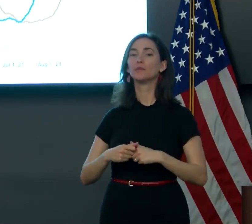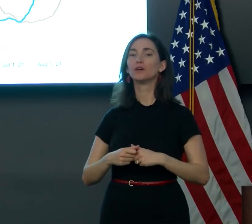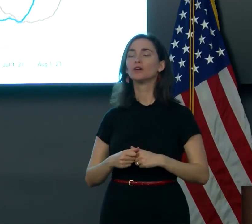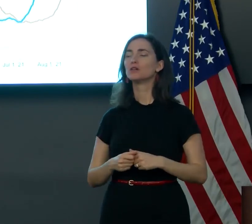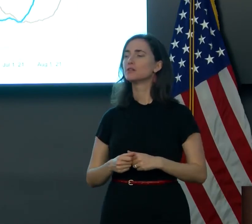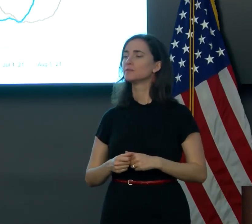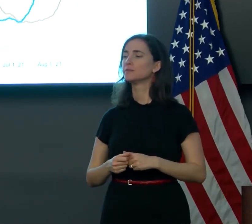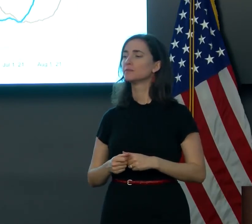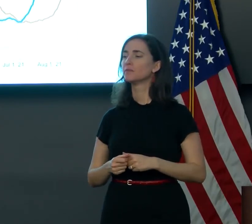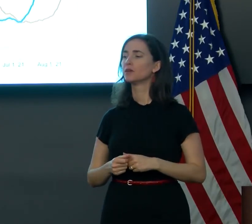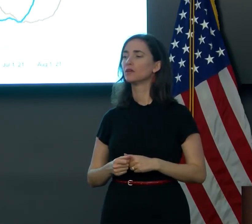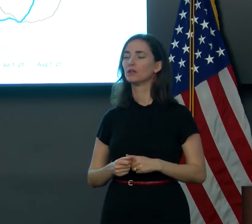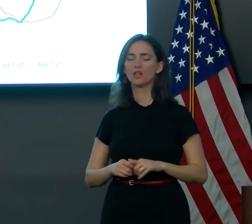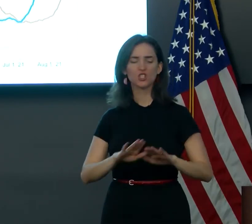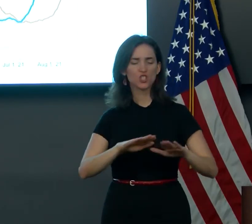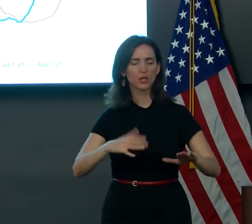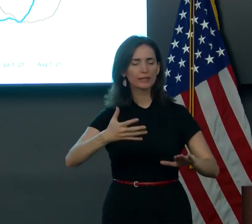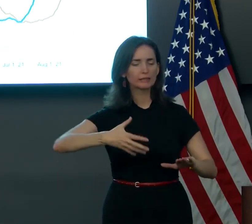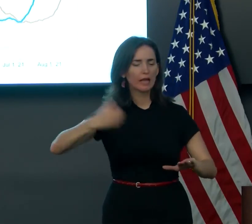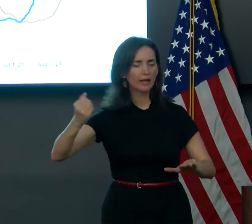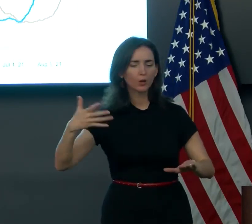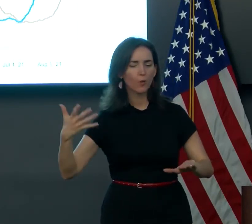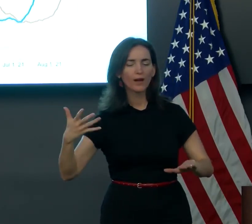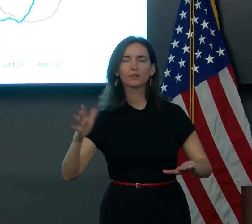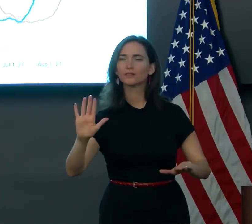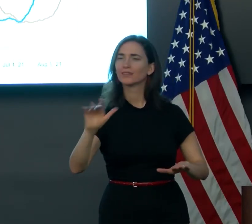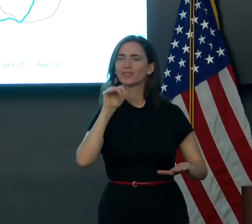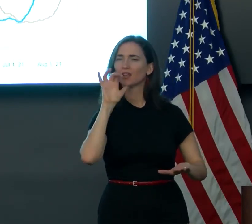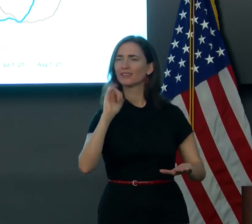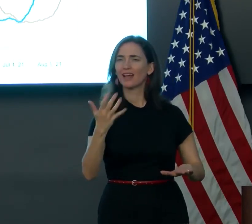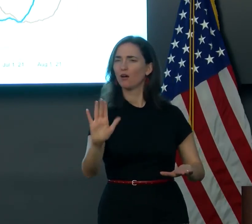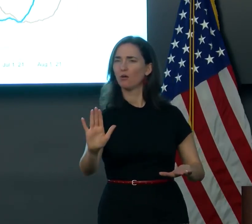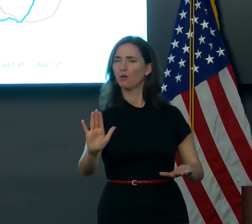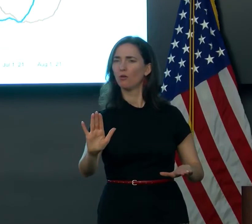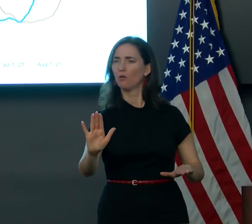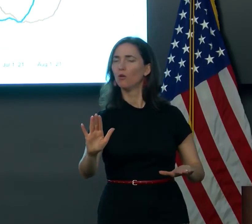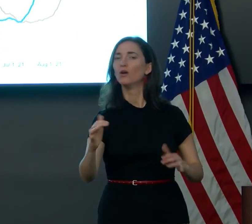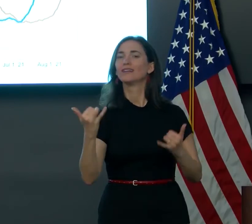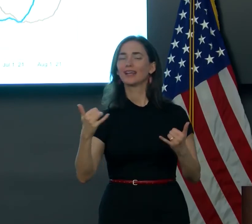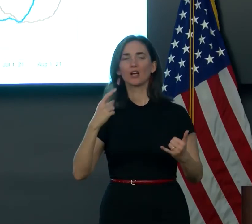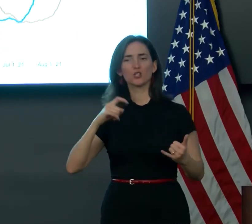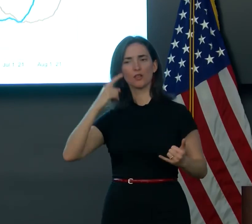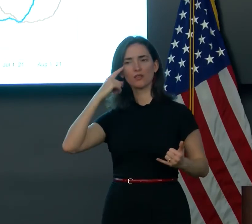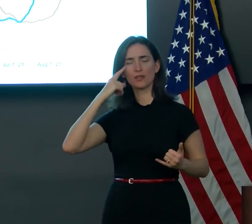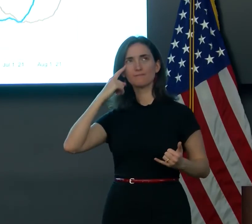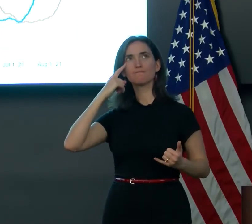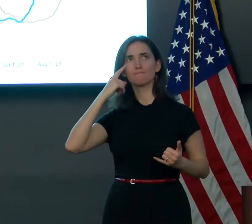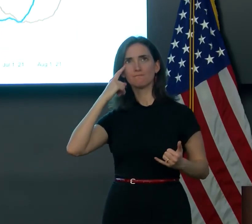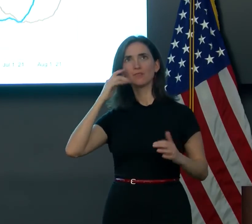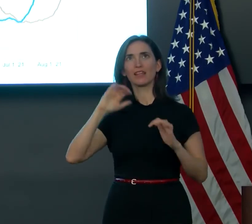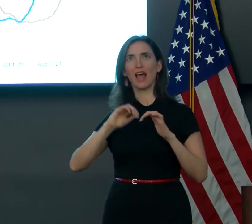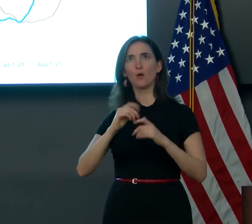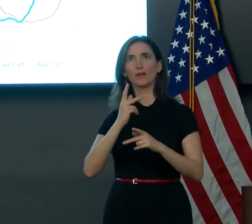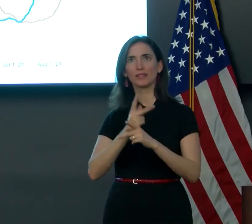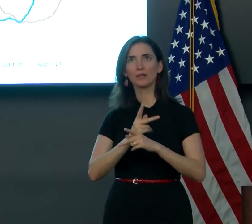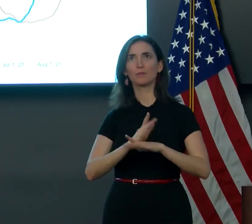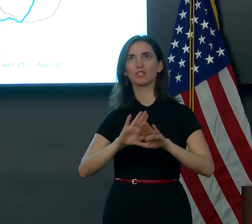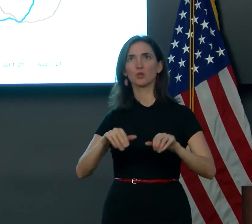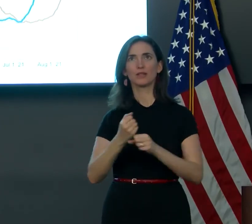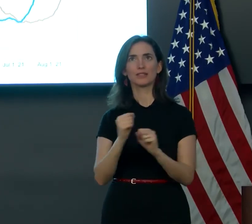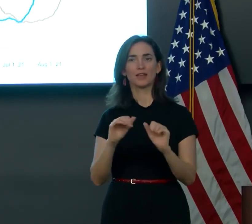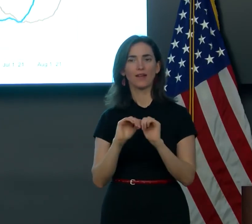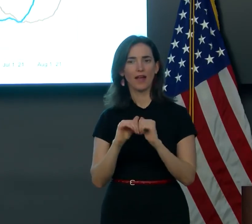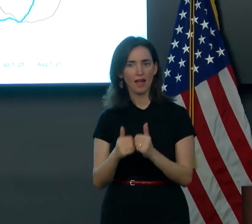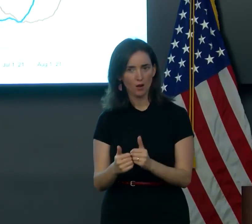what should we take away from our children? Now is the time to be asking, how can we keep them safe? And